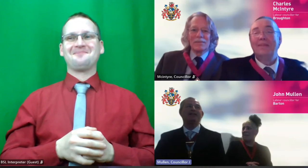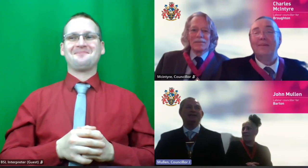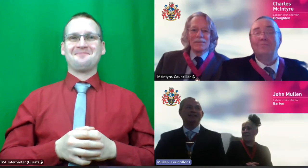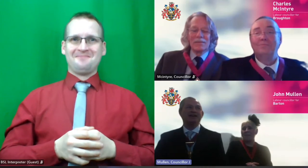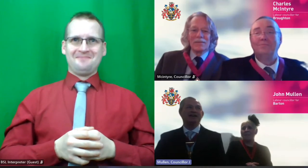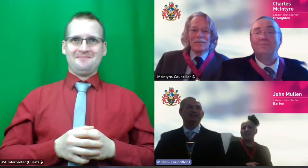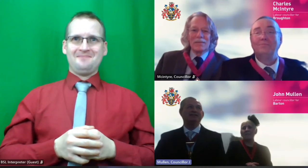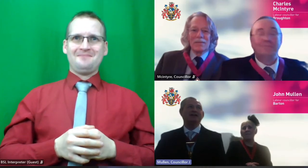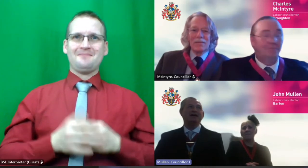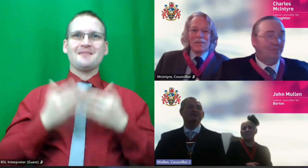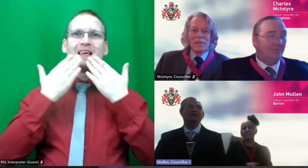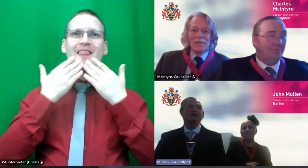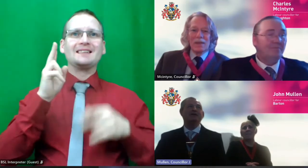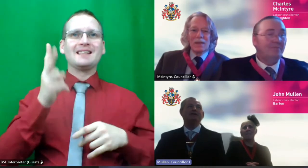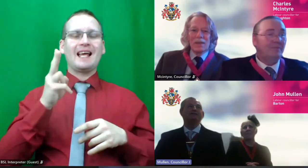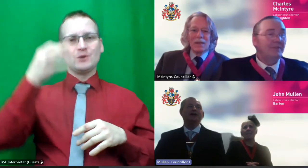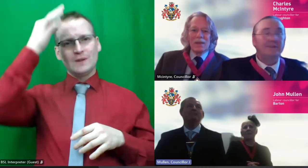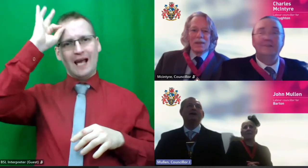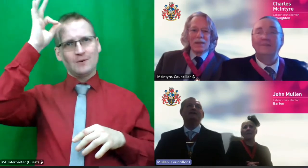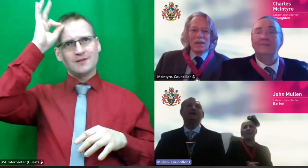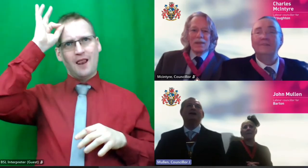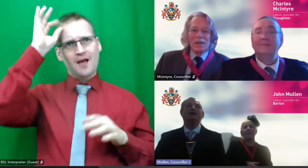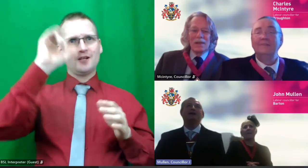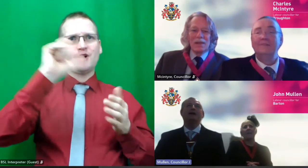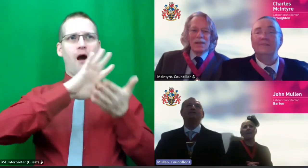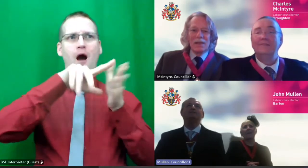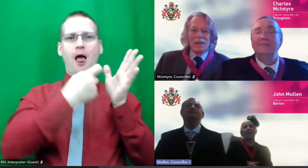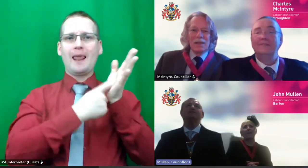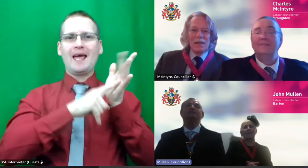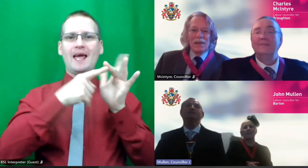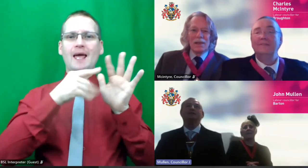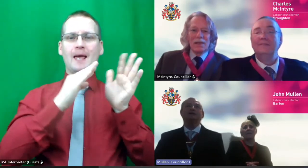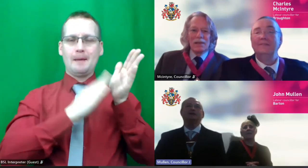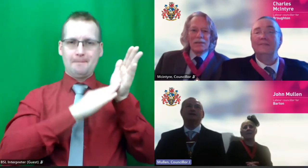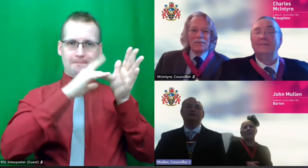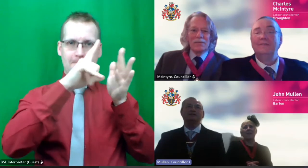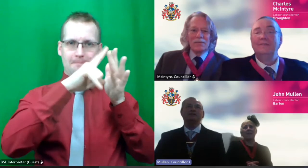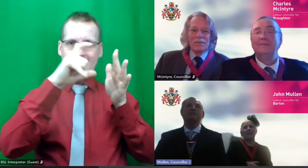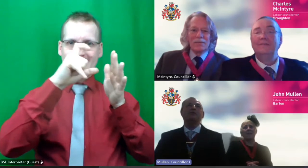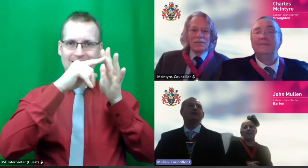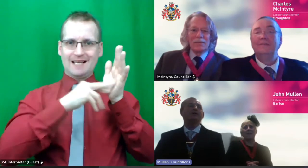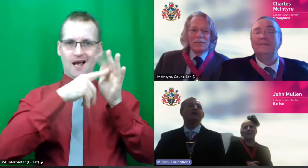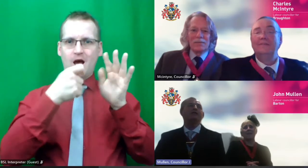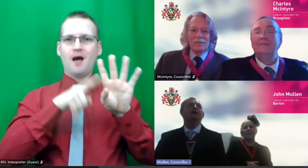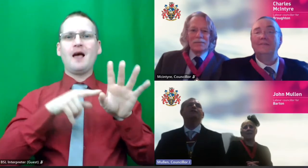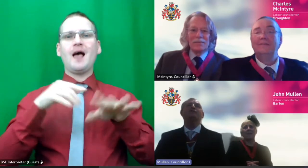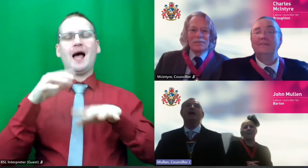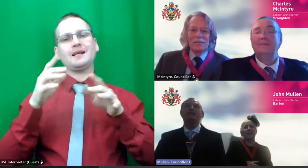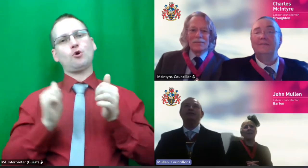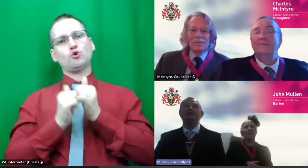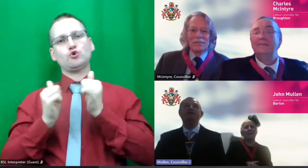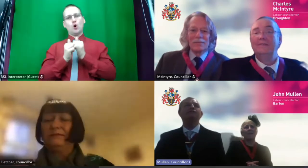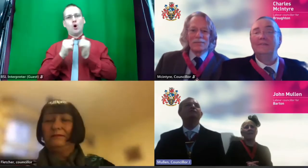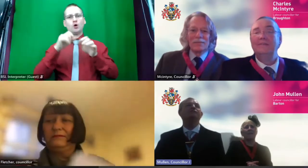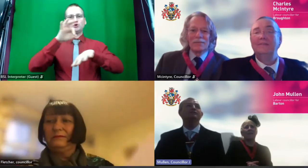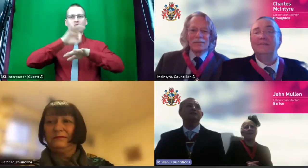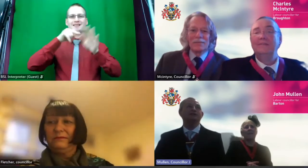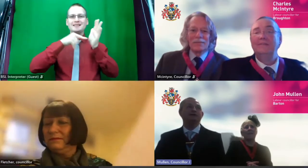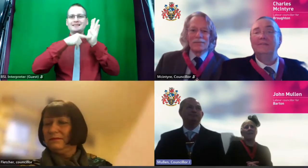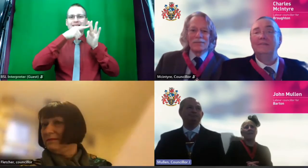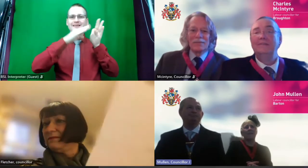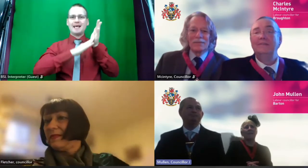My thanks again to Councillor Charlie McIntyre and his consort, Dr. Tim Warden. Thank you for everything you've done